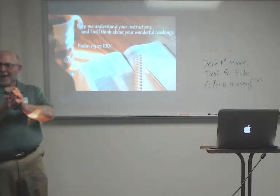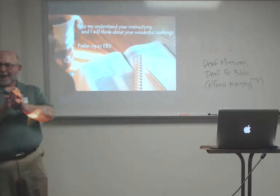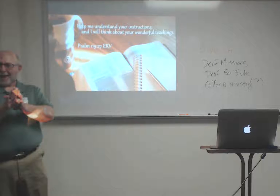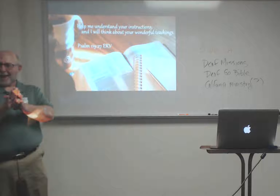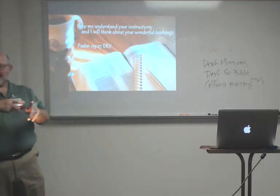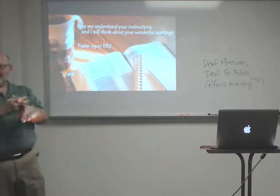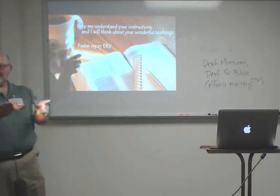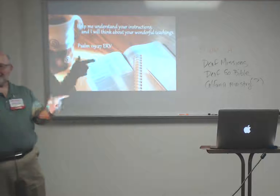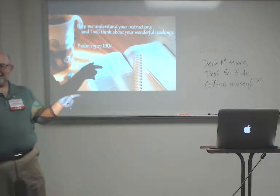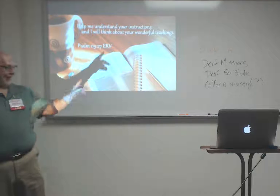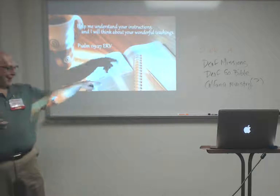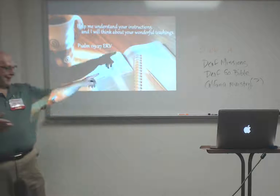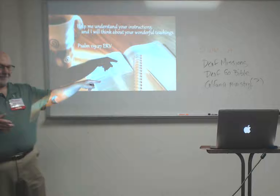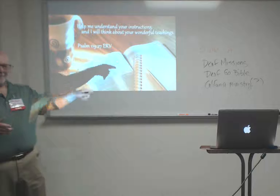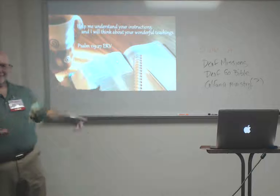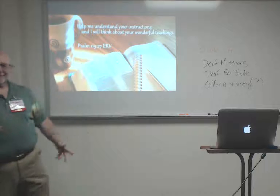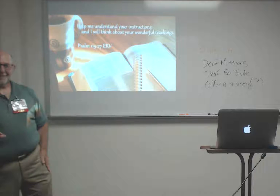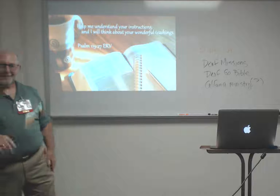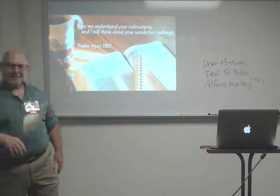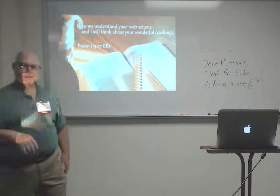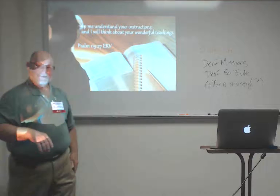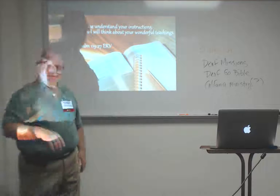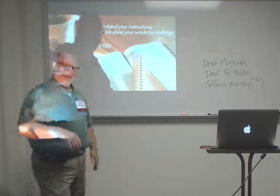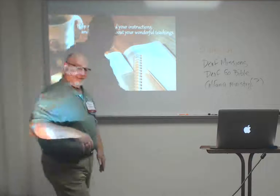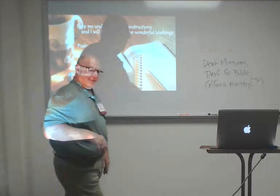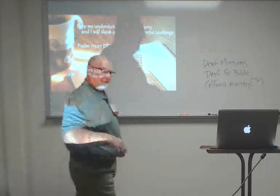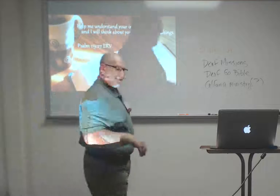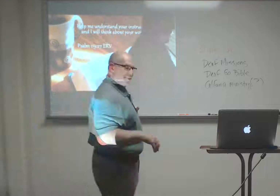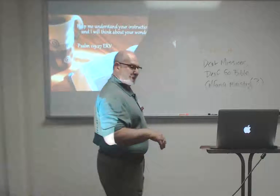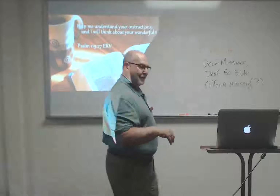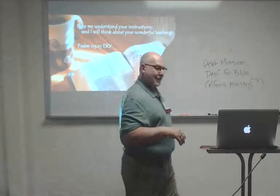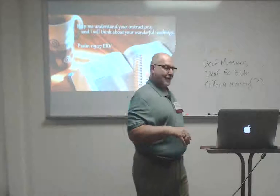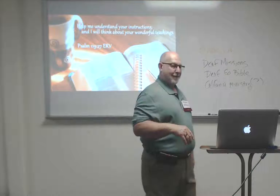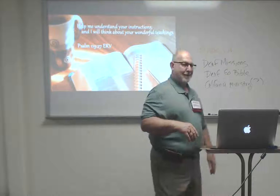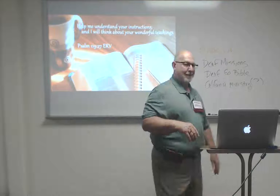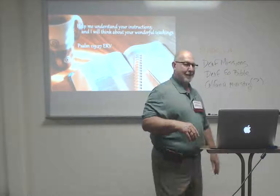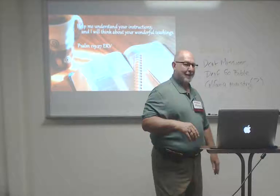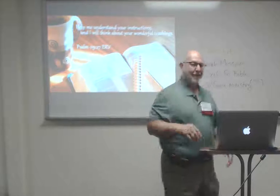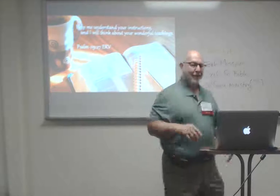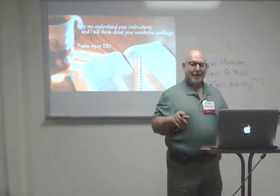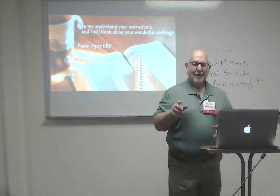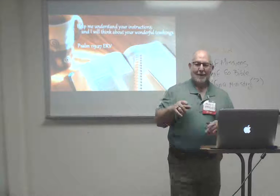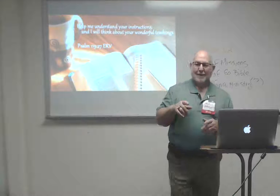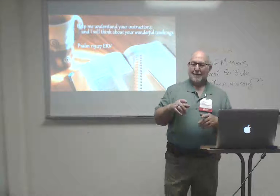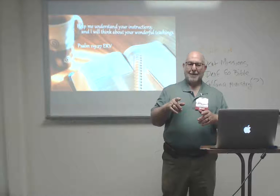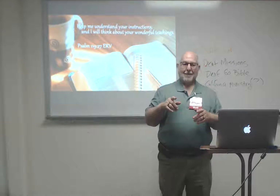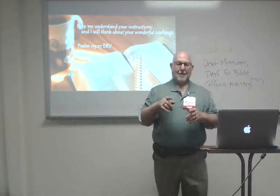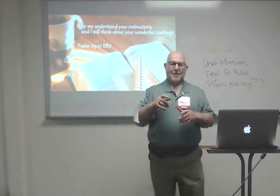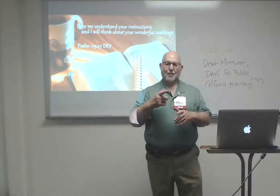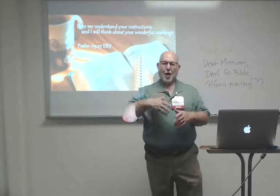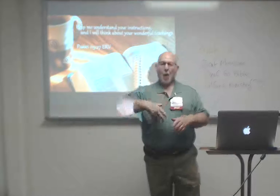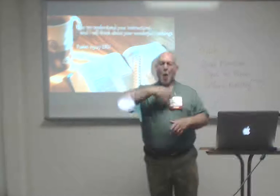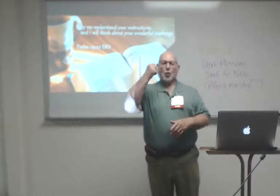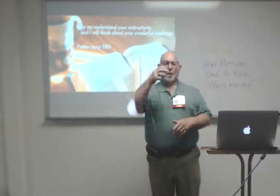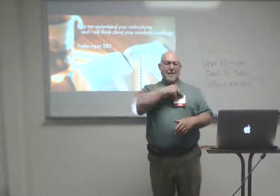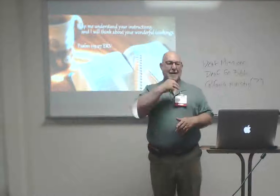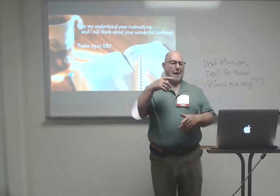All us old preachers, we don't really have the skill to develop and make up some of that cool stuff like I'm talking about. Let's say they get in